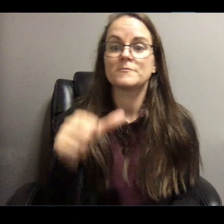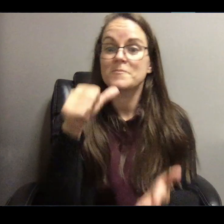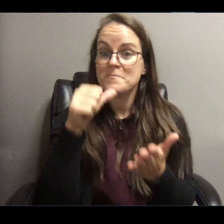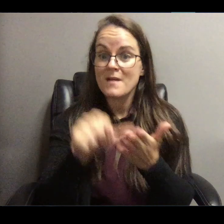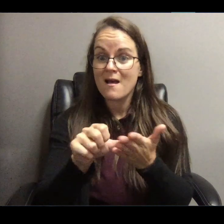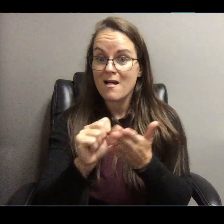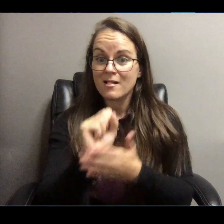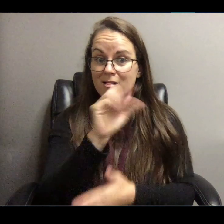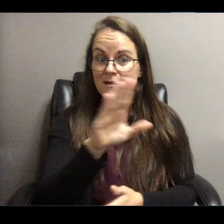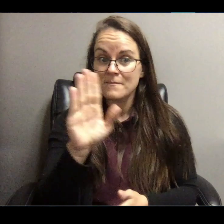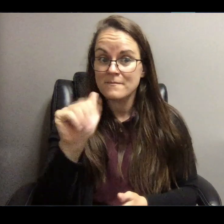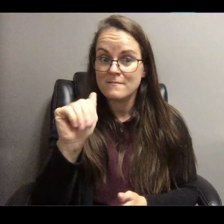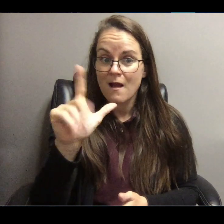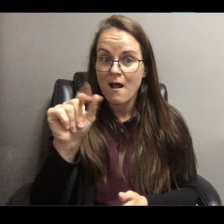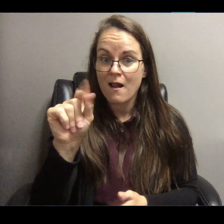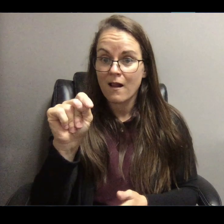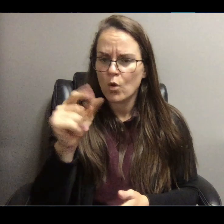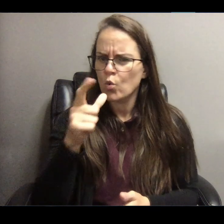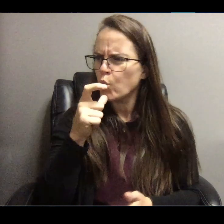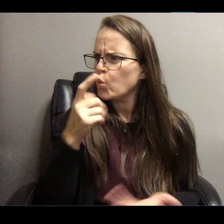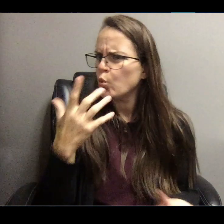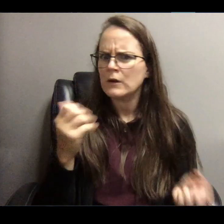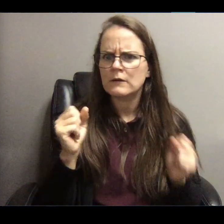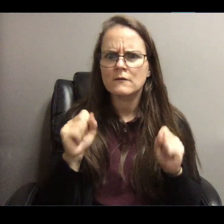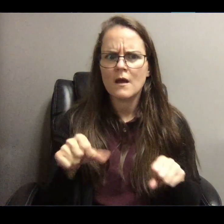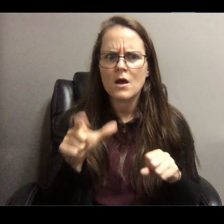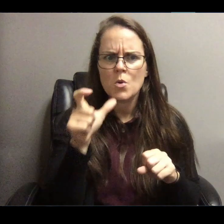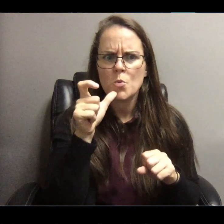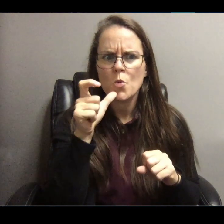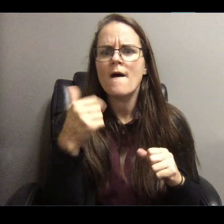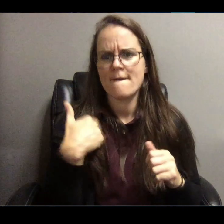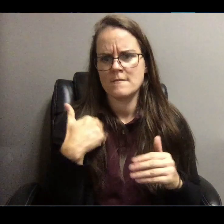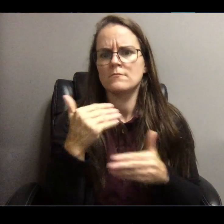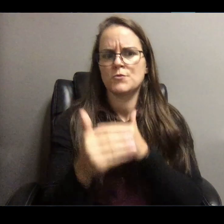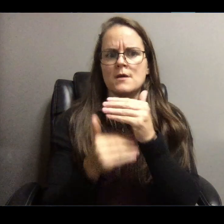Some information on mail-in ballots and who is eligible.